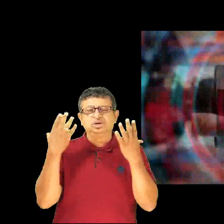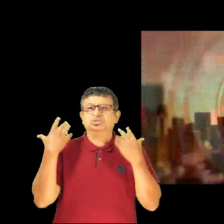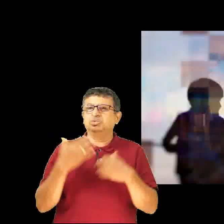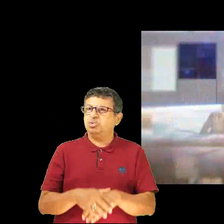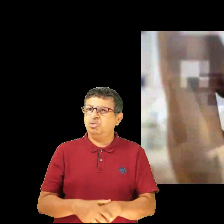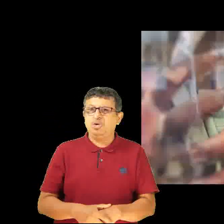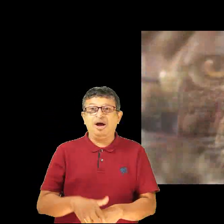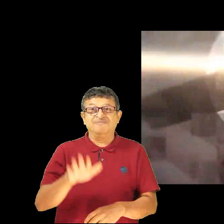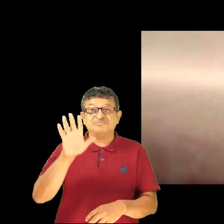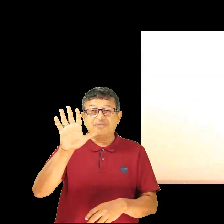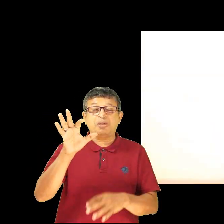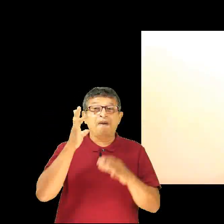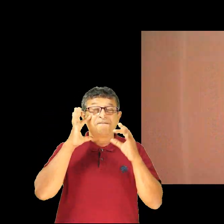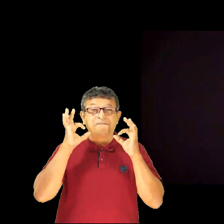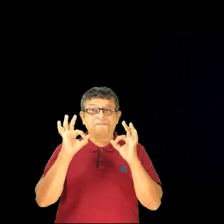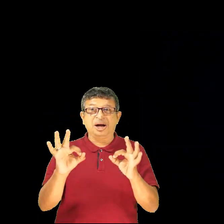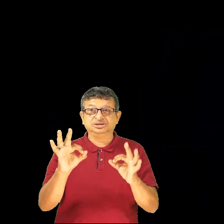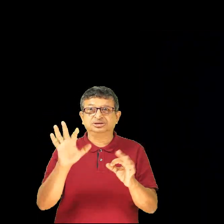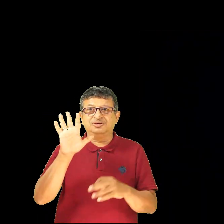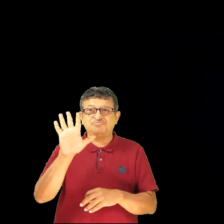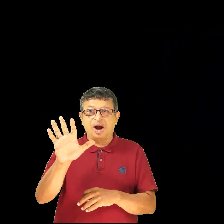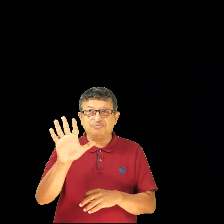Now it's time for today's best pick.